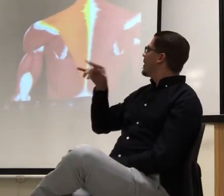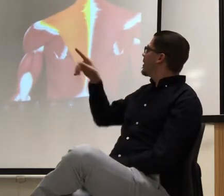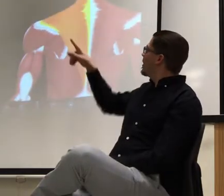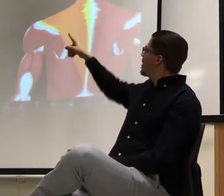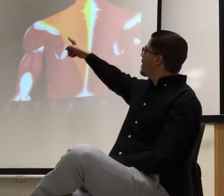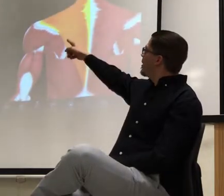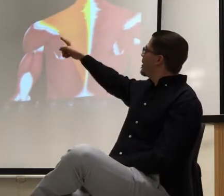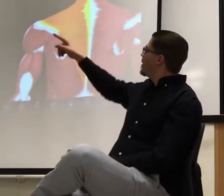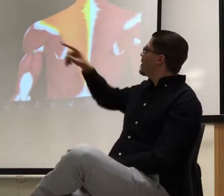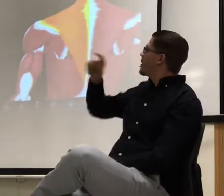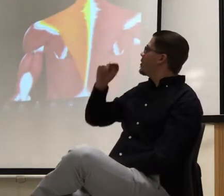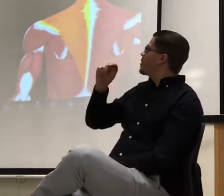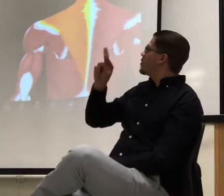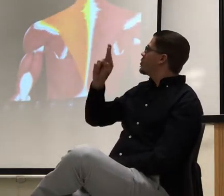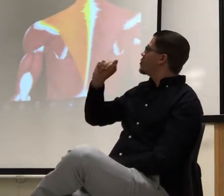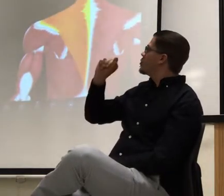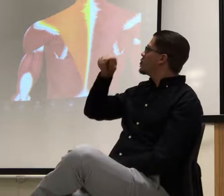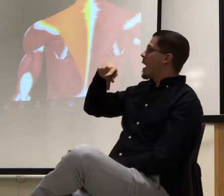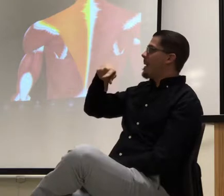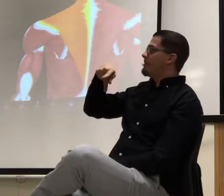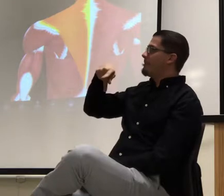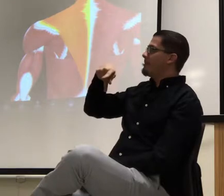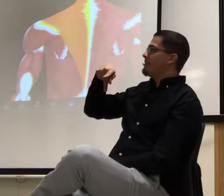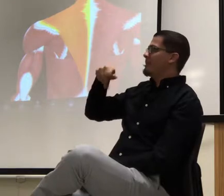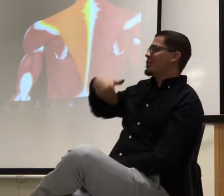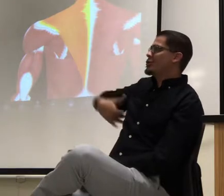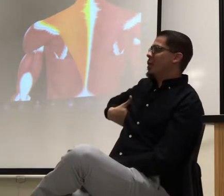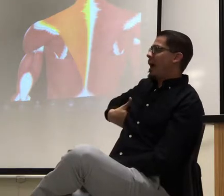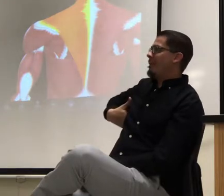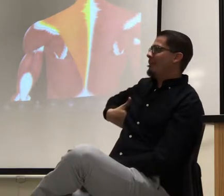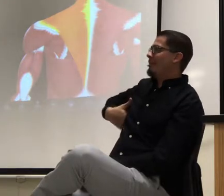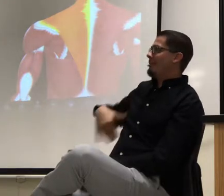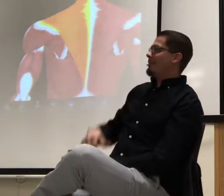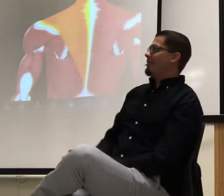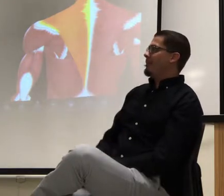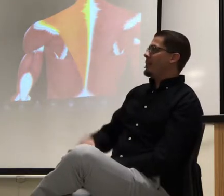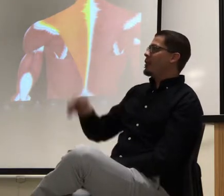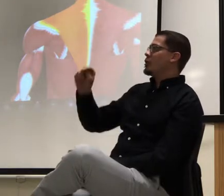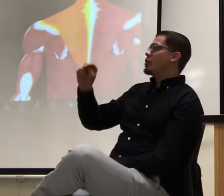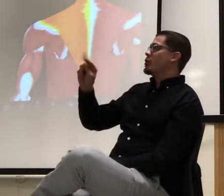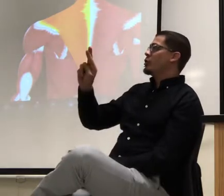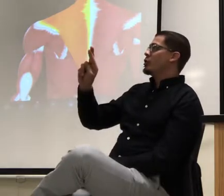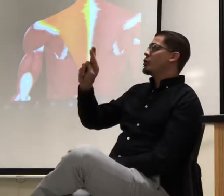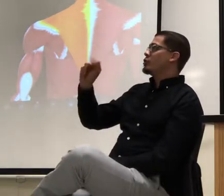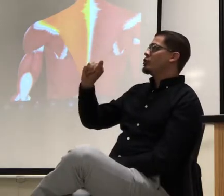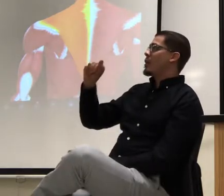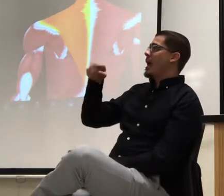left side. Highlighted there. If you turn your head sideways, it looks like a trapezoid.